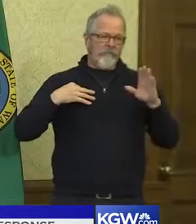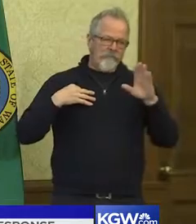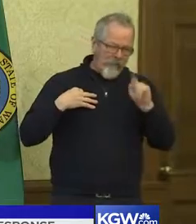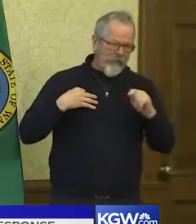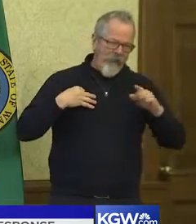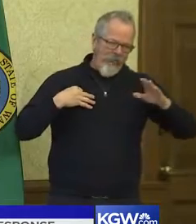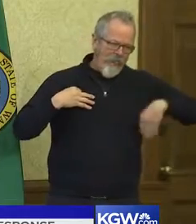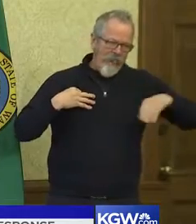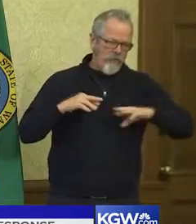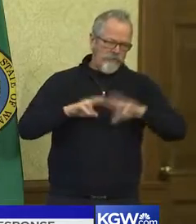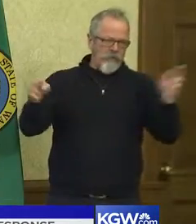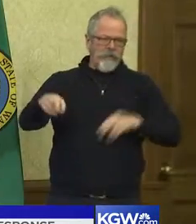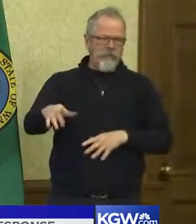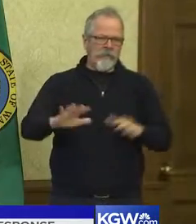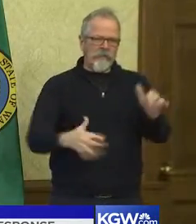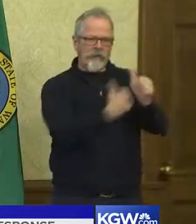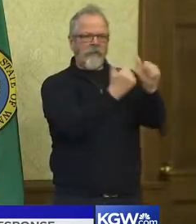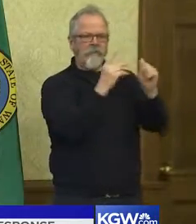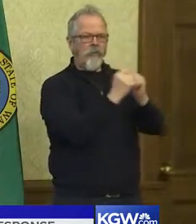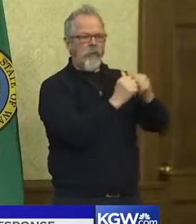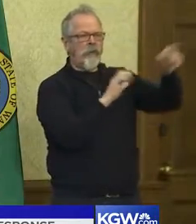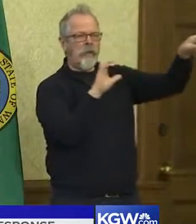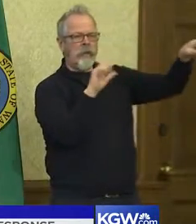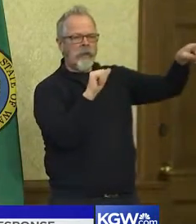quit or because they were fired without cause.